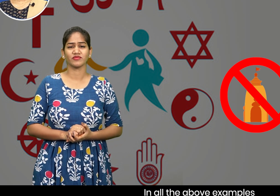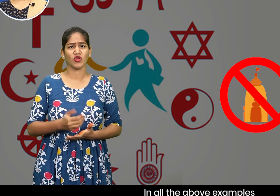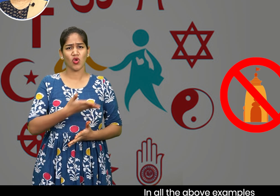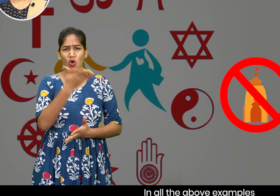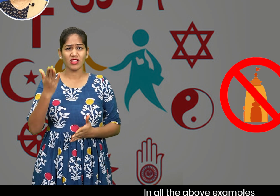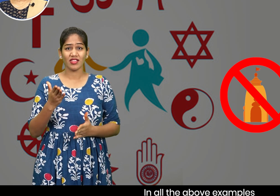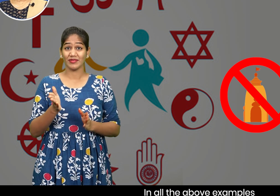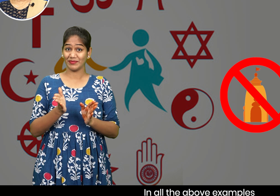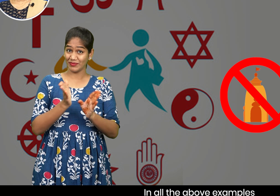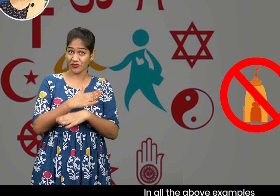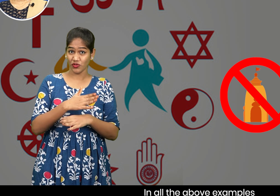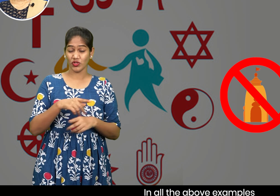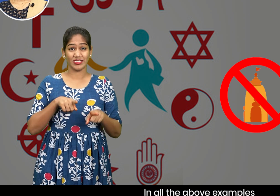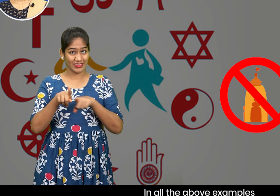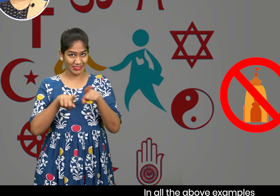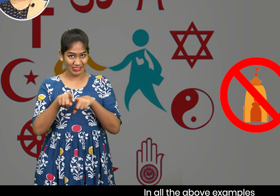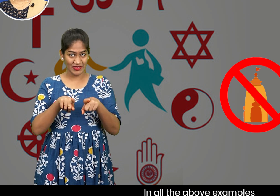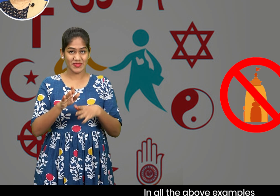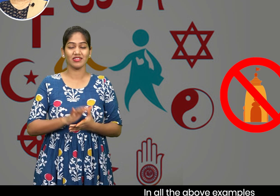In all the above examples,